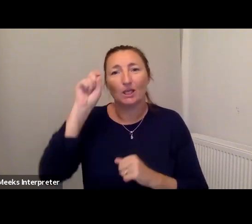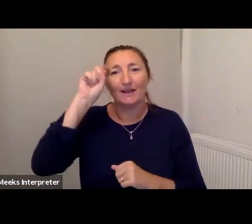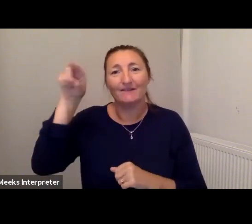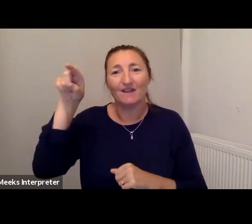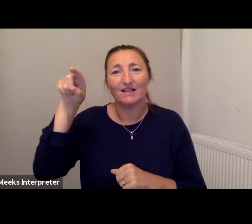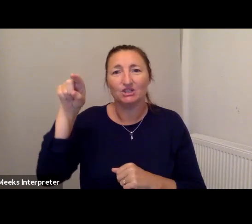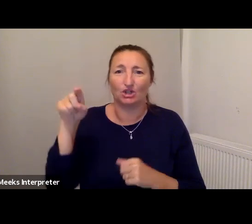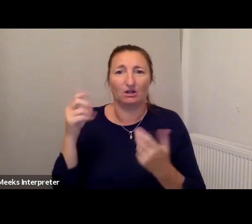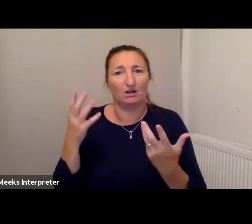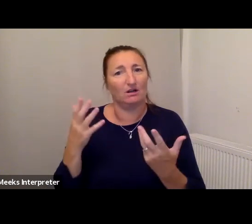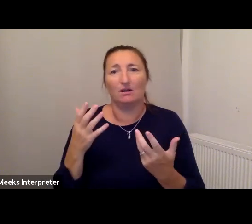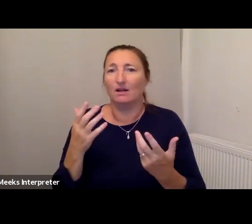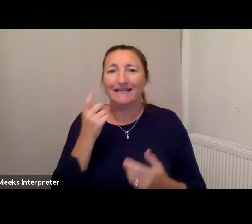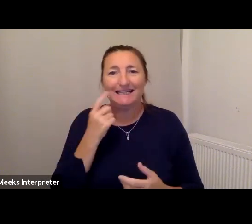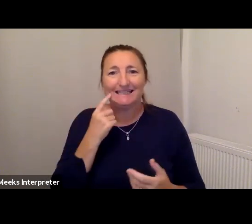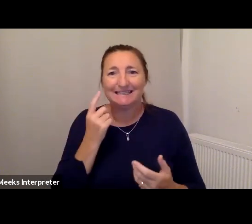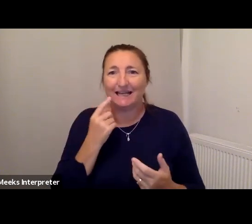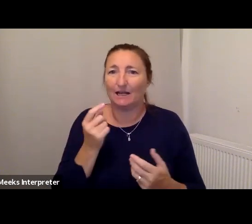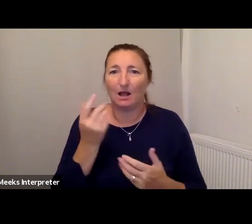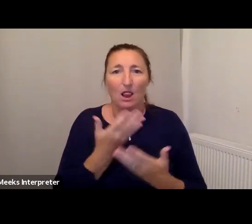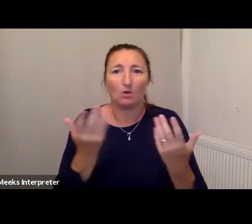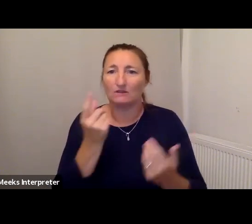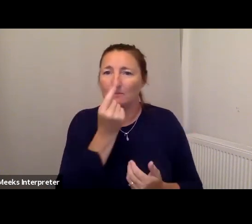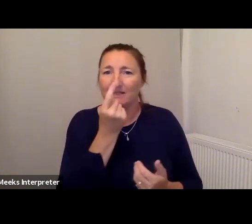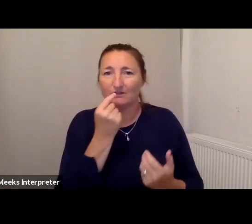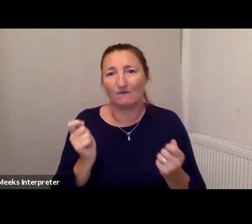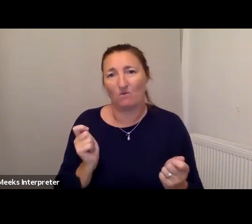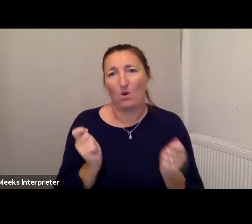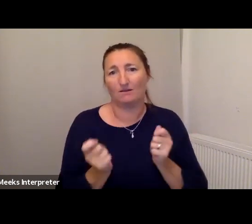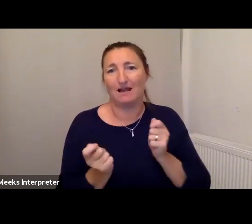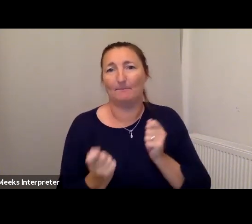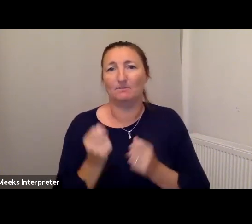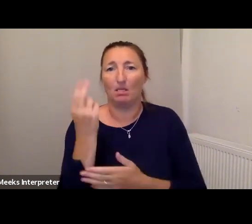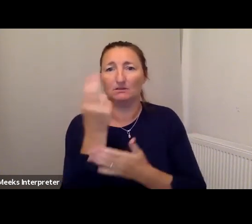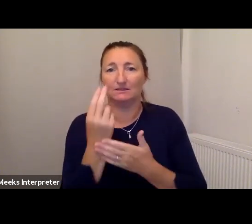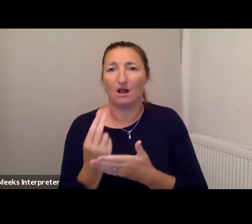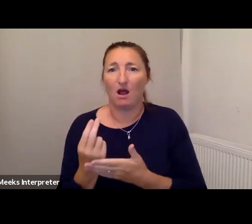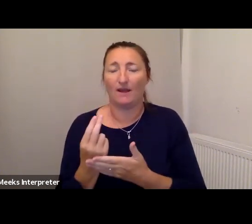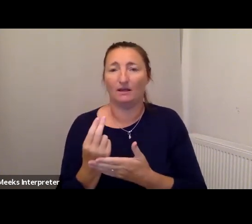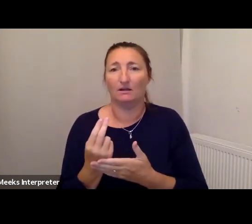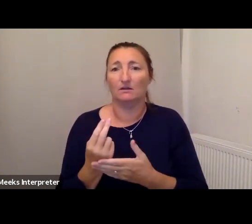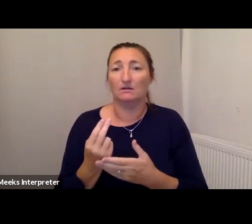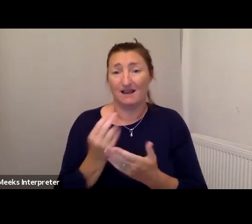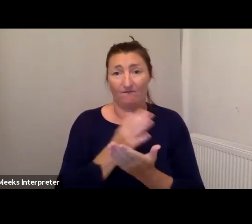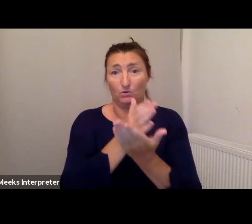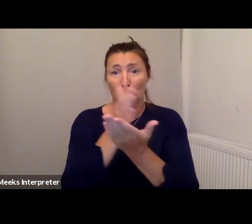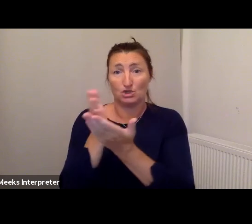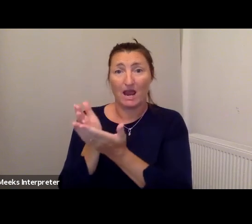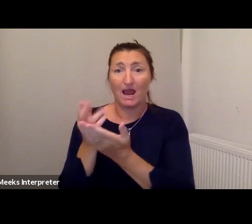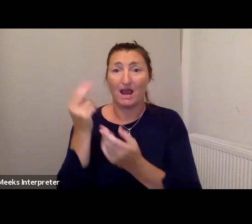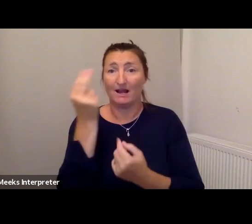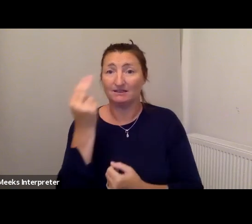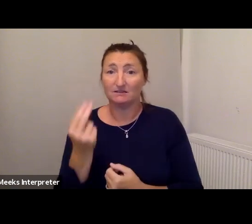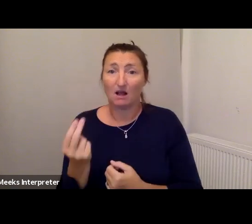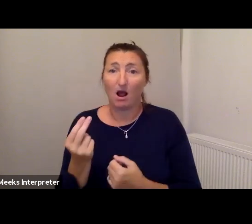potential there for adaptable designs. If people can be sharing various types of designs that are adaptable to different contexts,